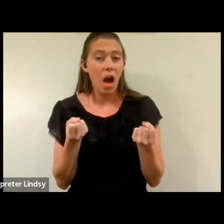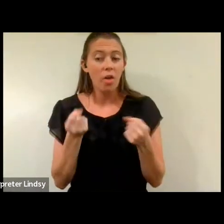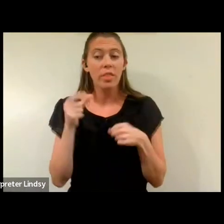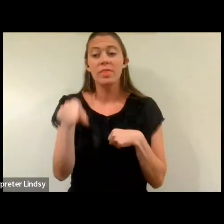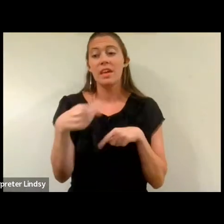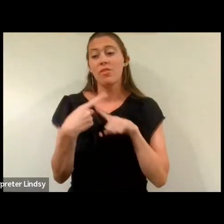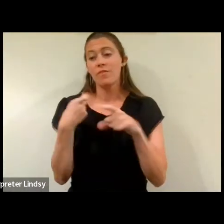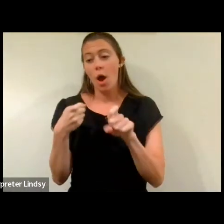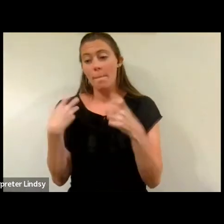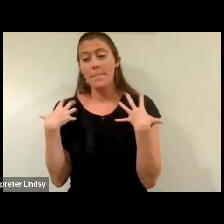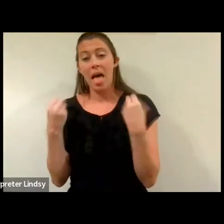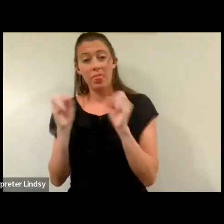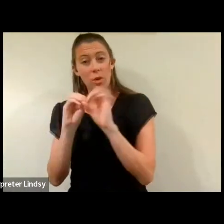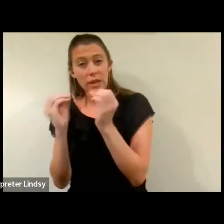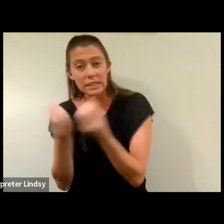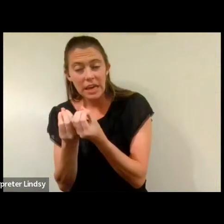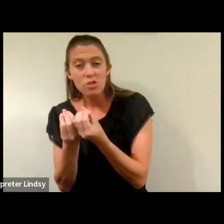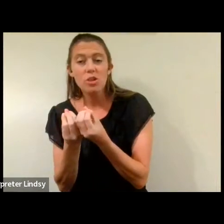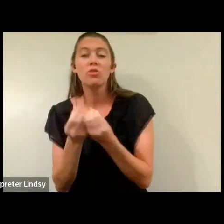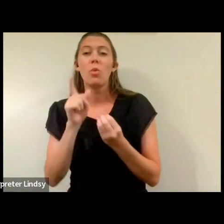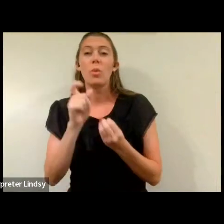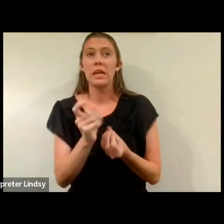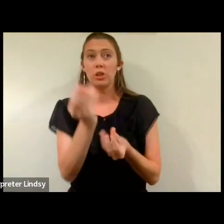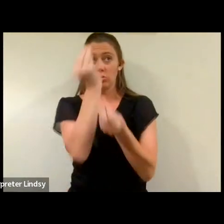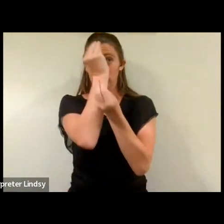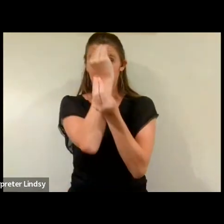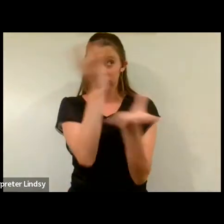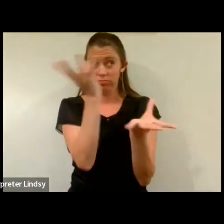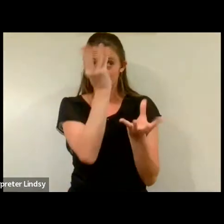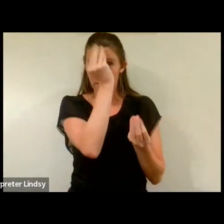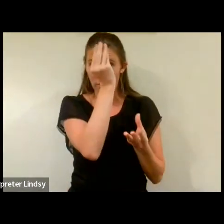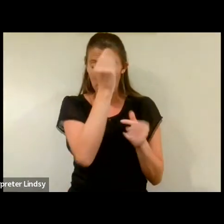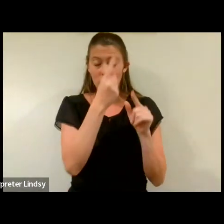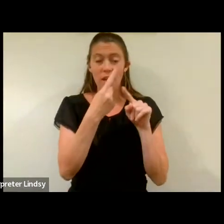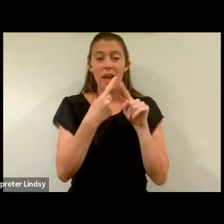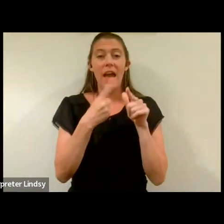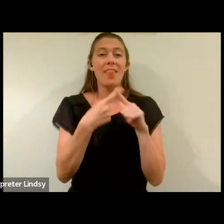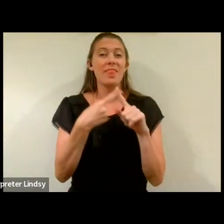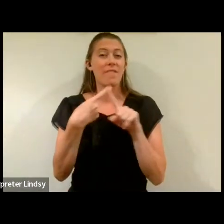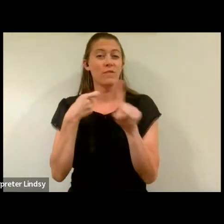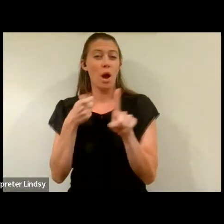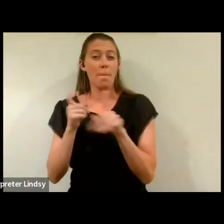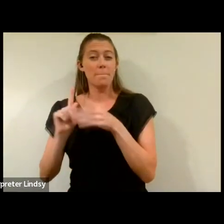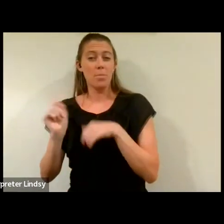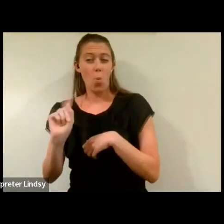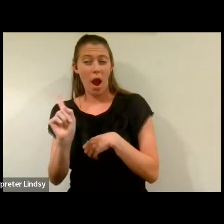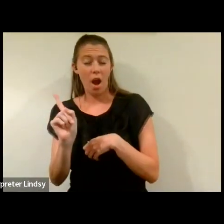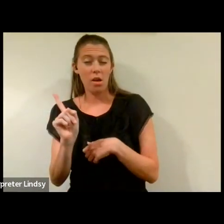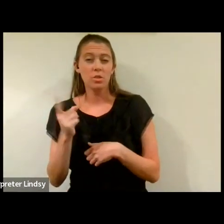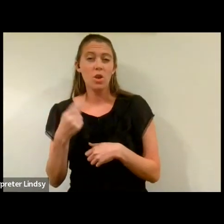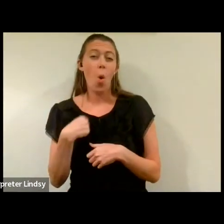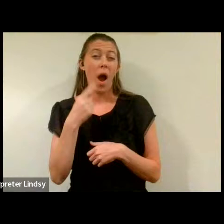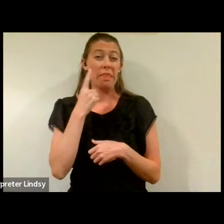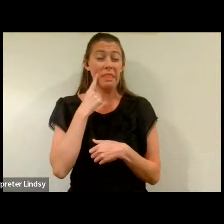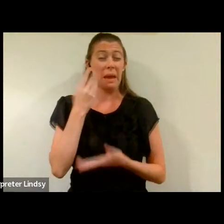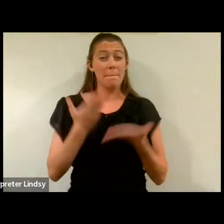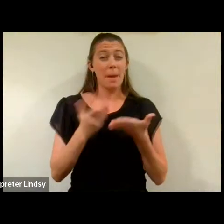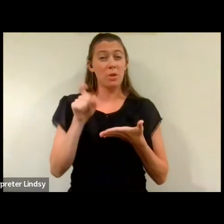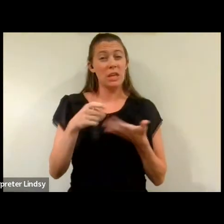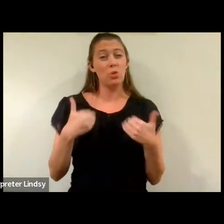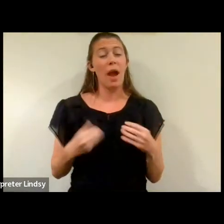will. And maybe doing something like that, maybe a few town halls is what I would suggest.